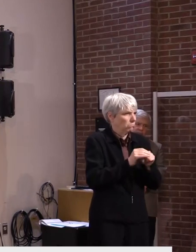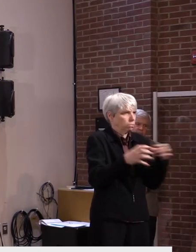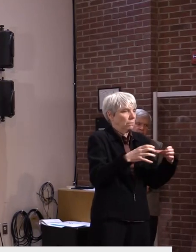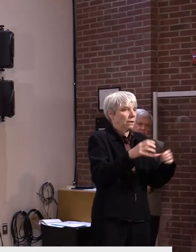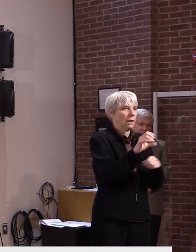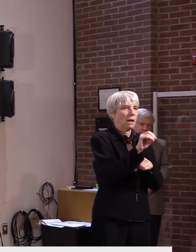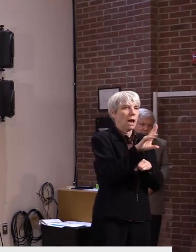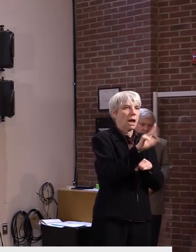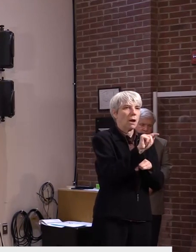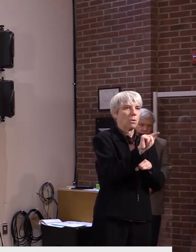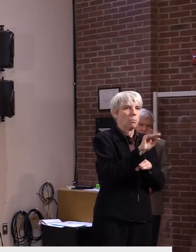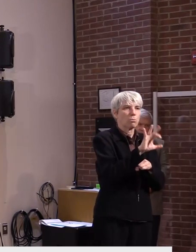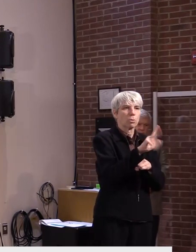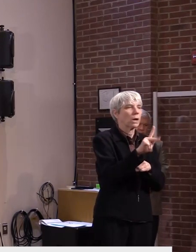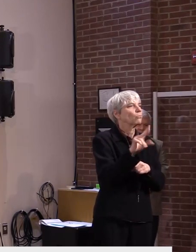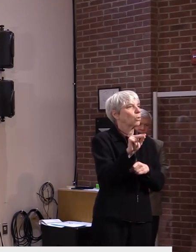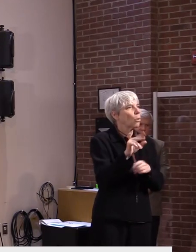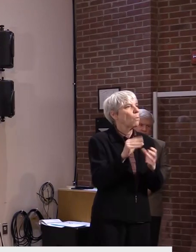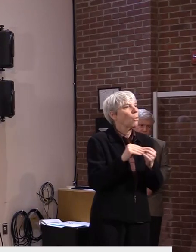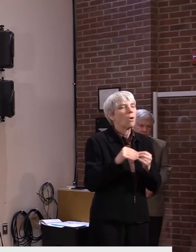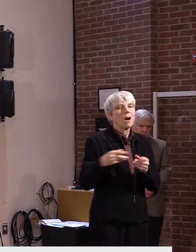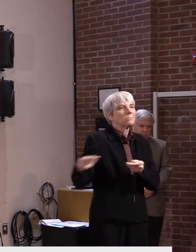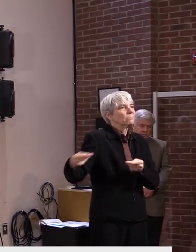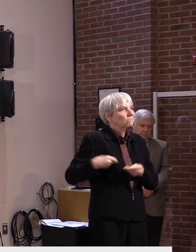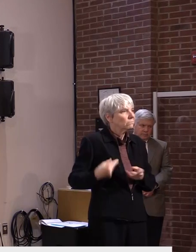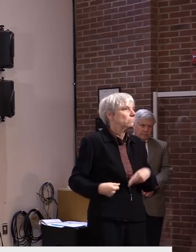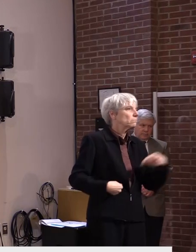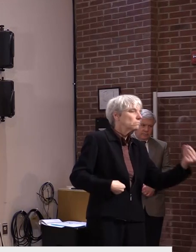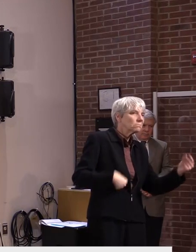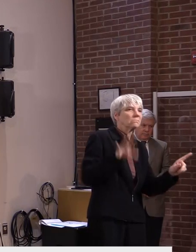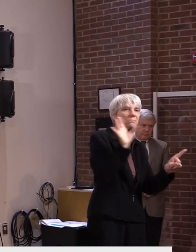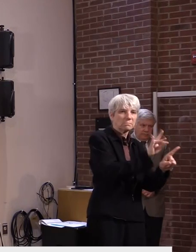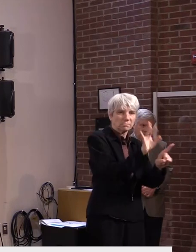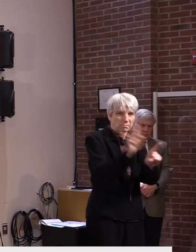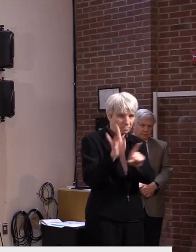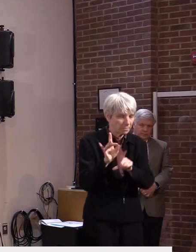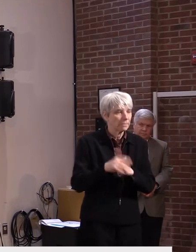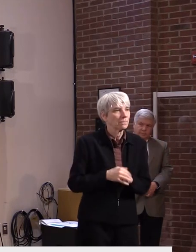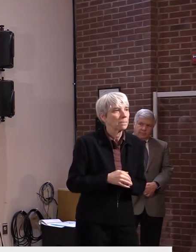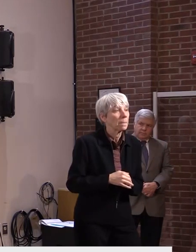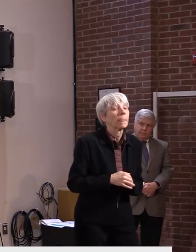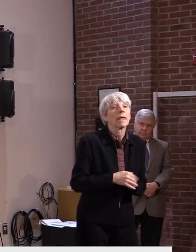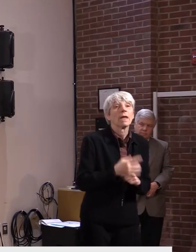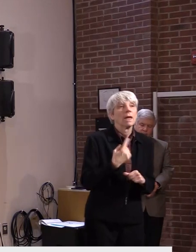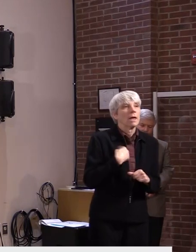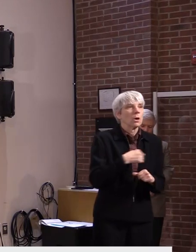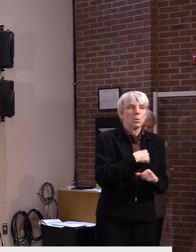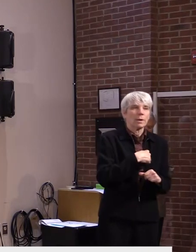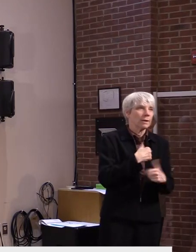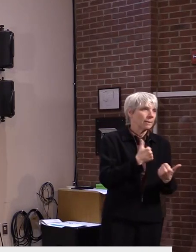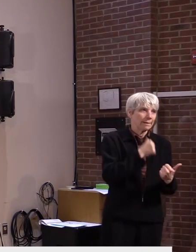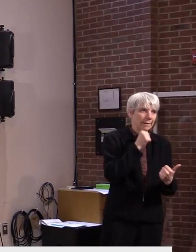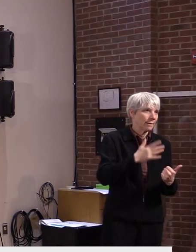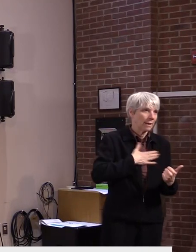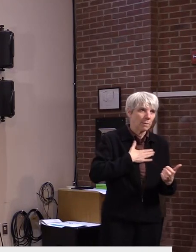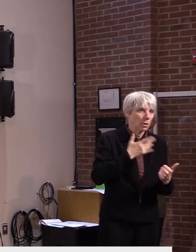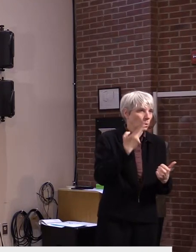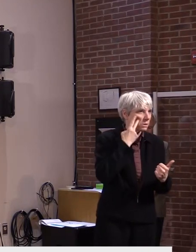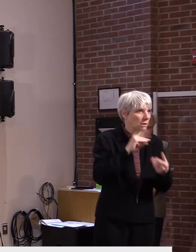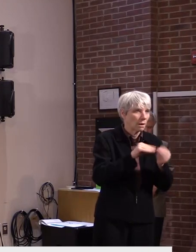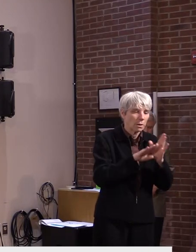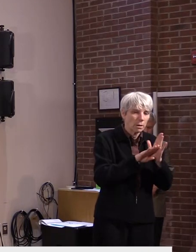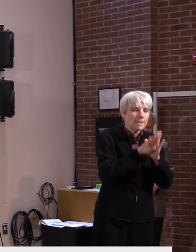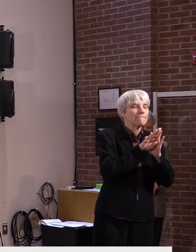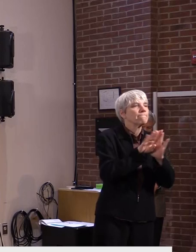is, of course, not what we want to see, but we are still using many tools to protect Vermonters during this pandemic. Some